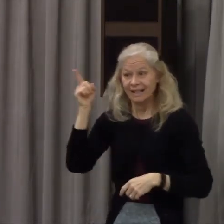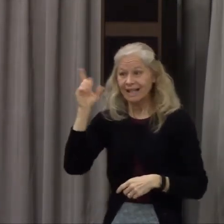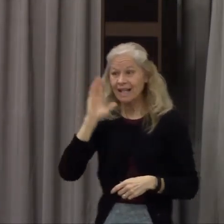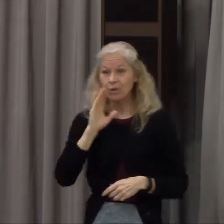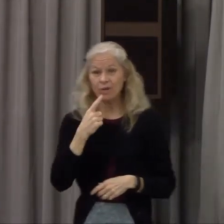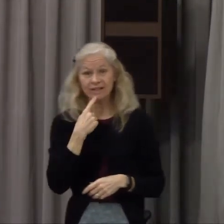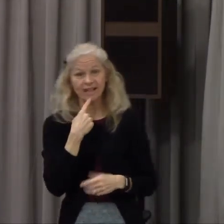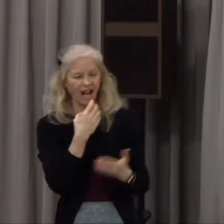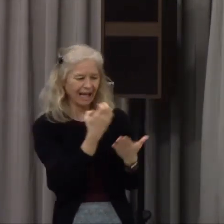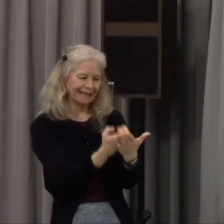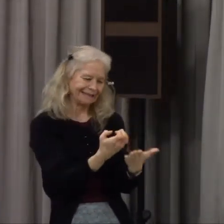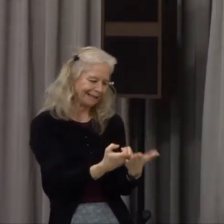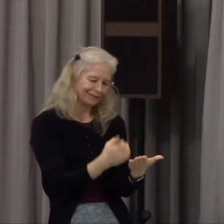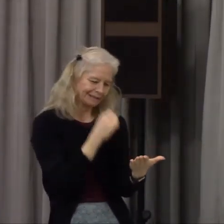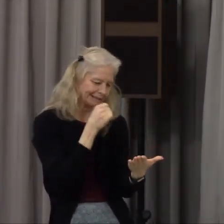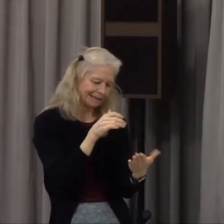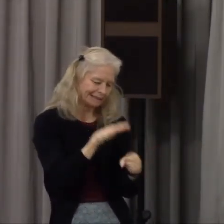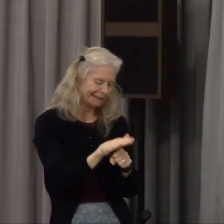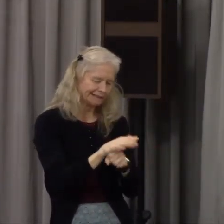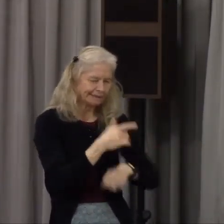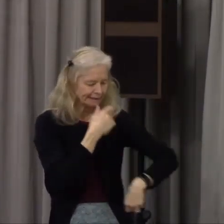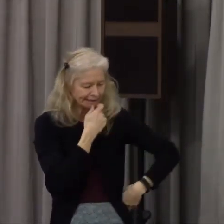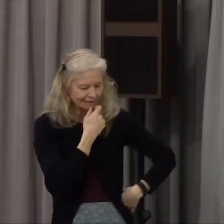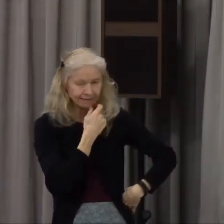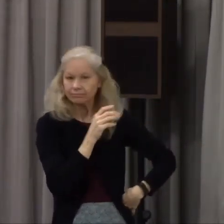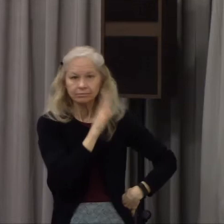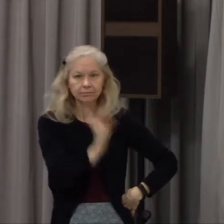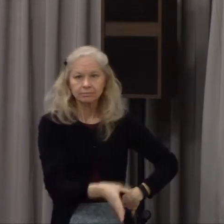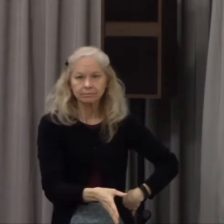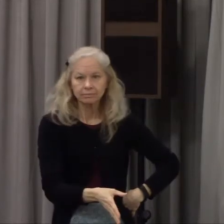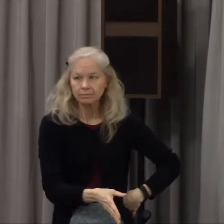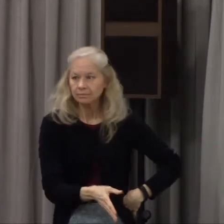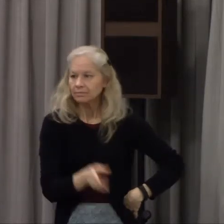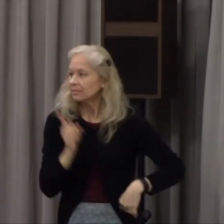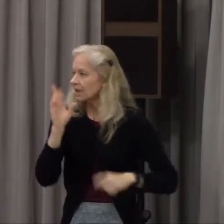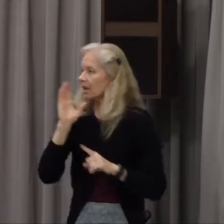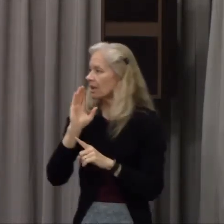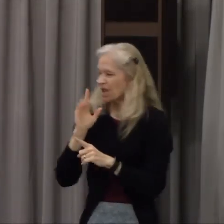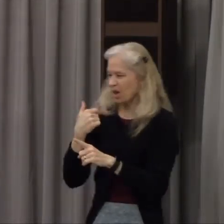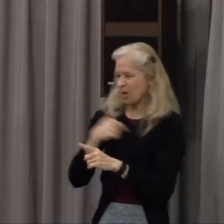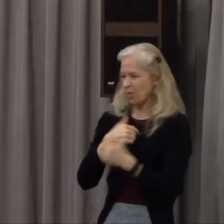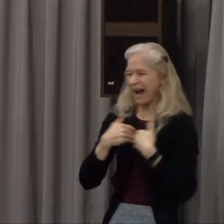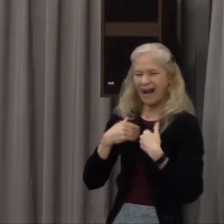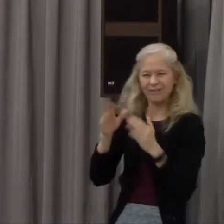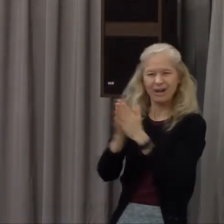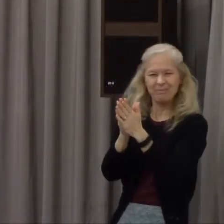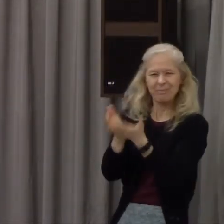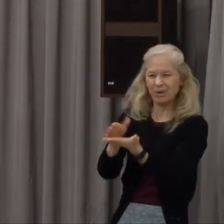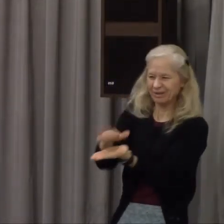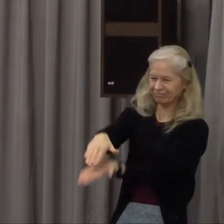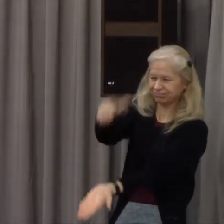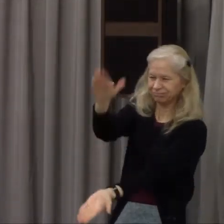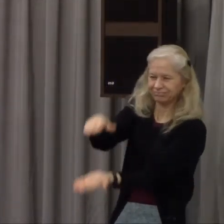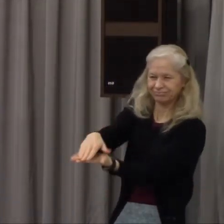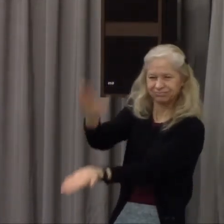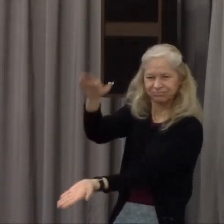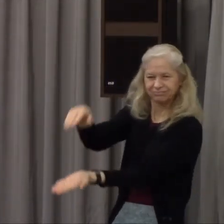Picture all these books stacked up here and stacked up. And we have all these books here and they're stacked up. You read your Revelation chapter